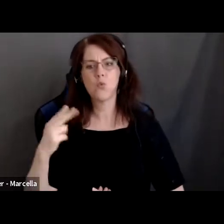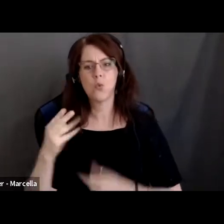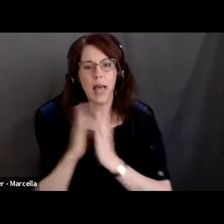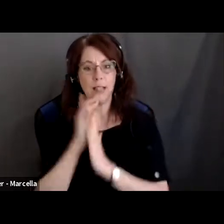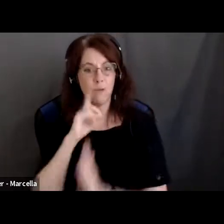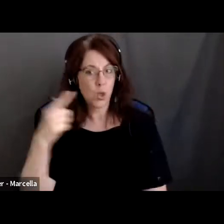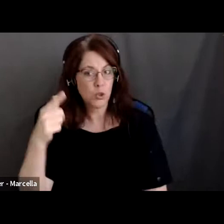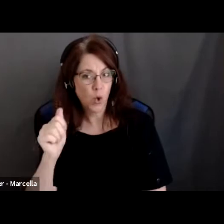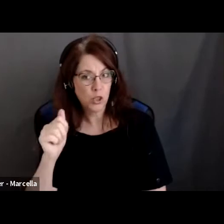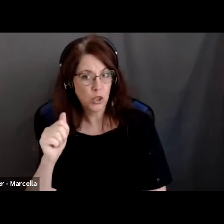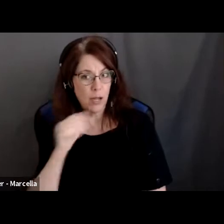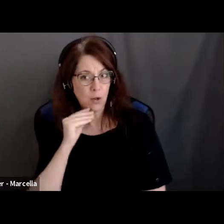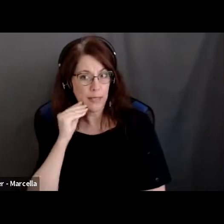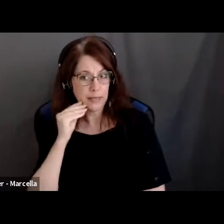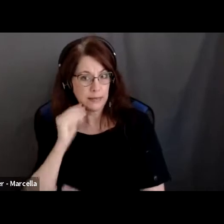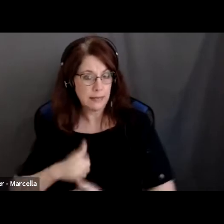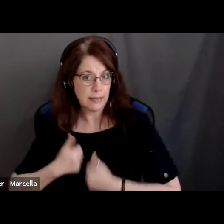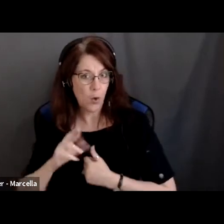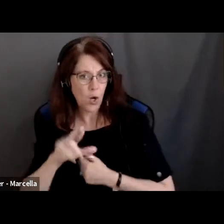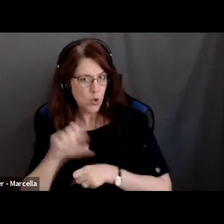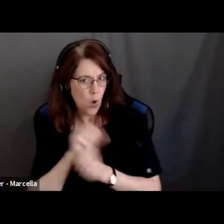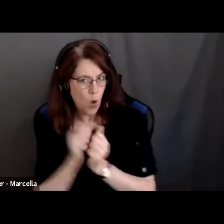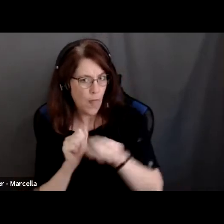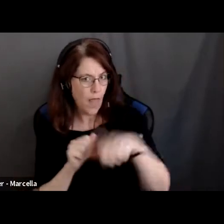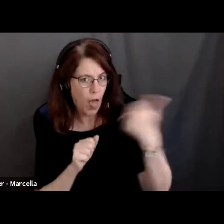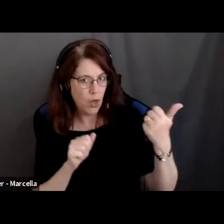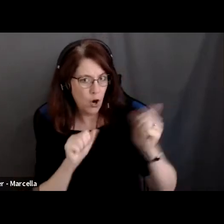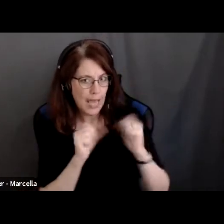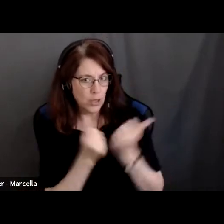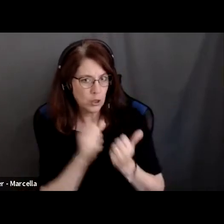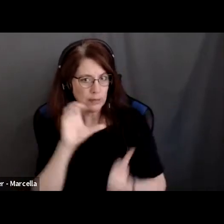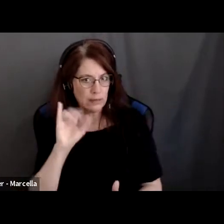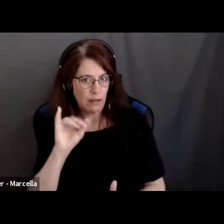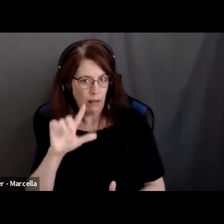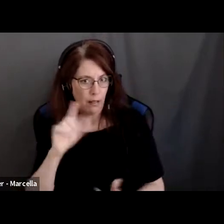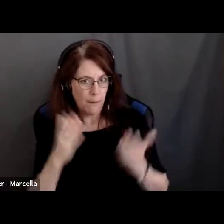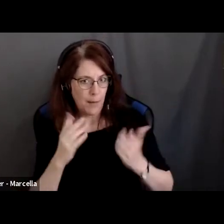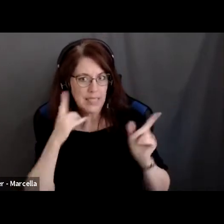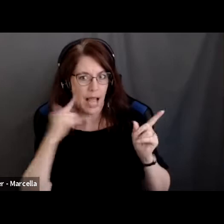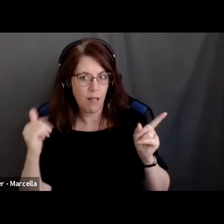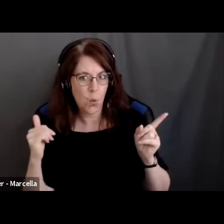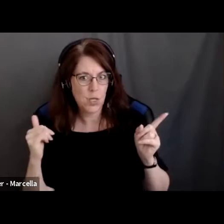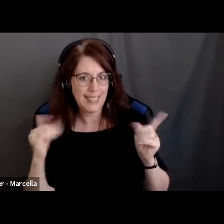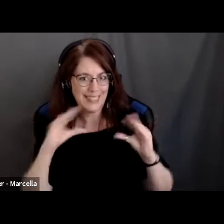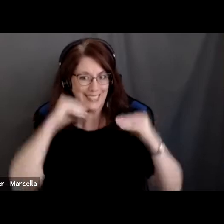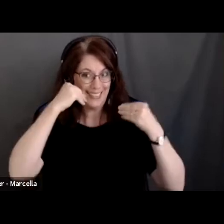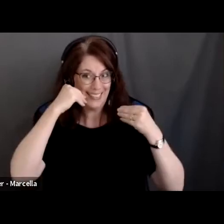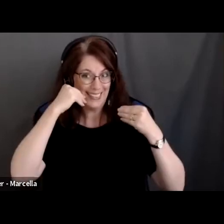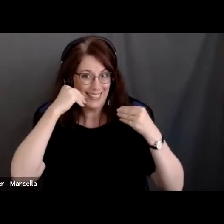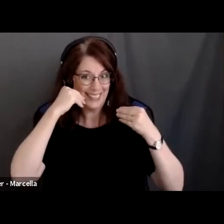Georgia residents, or do you guys work with other agencies, SEALs out of the state, perhaps California? Smiley